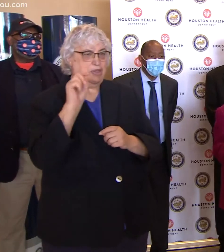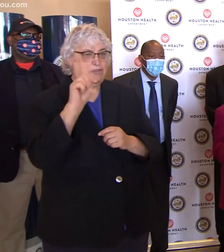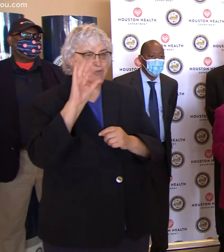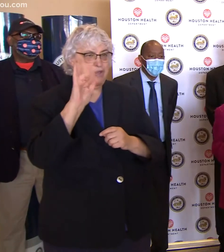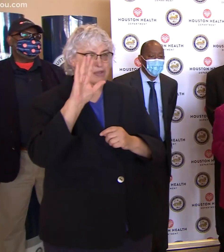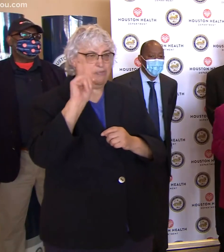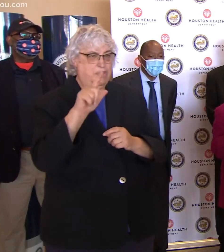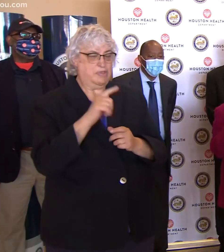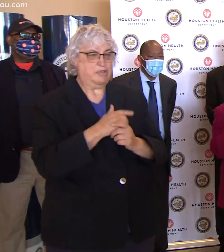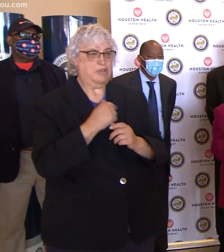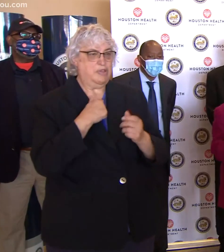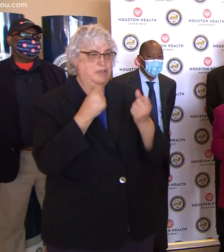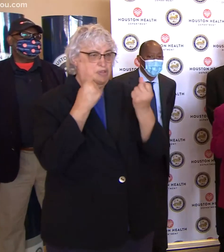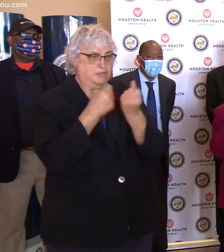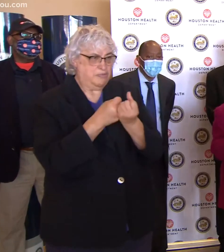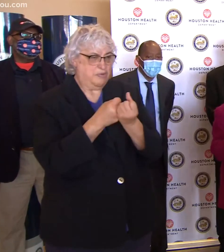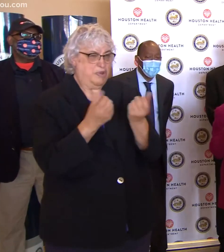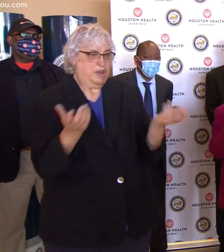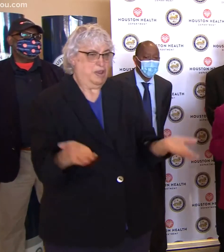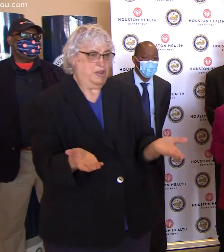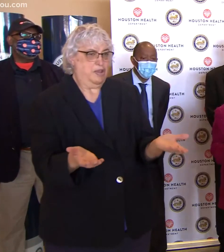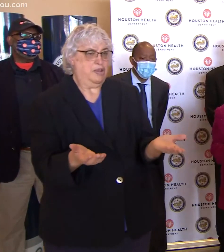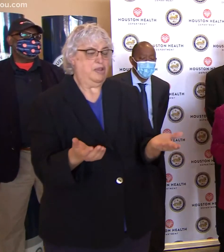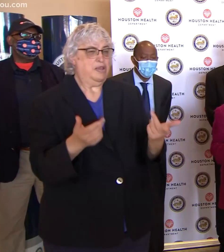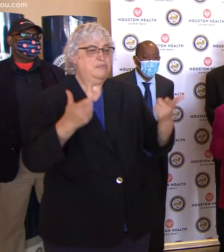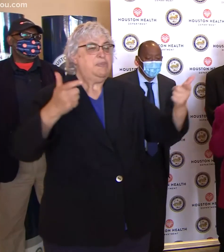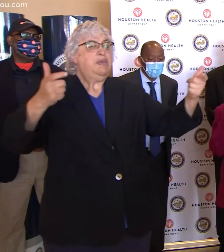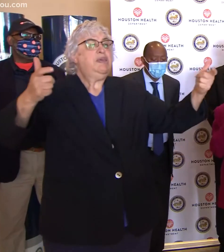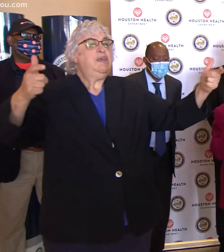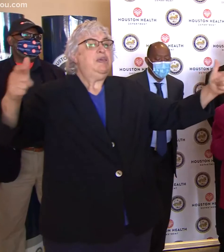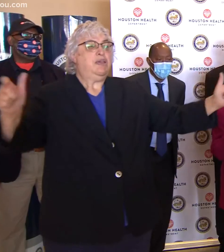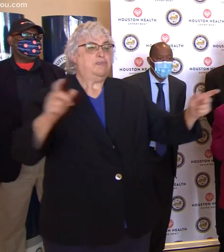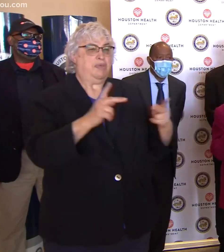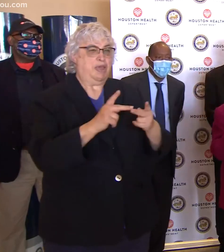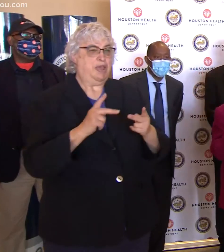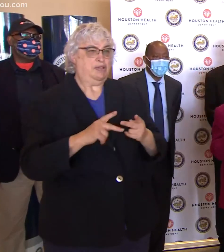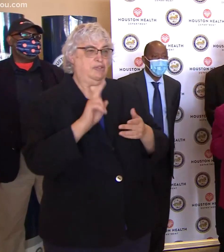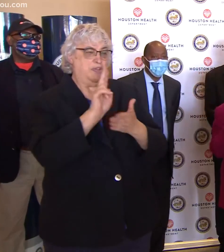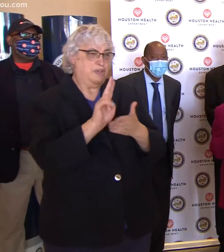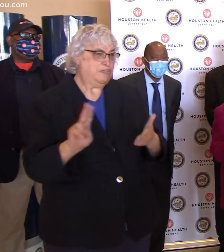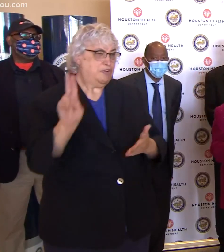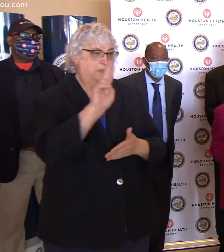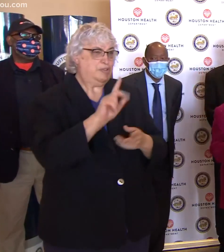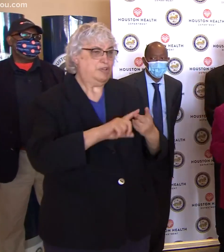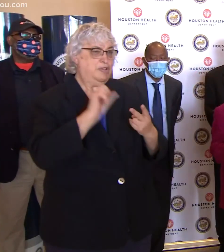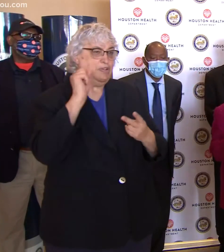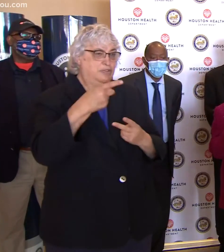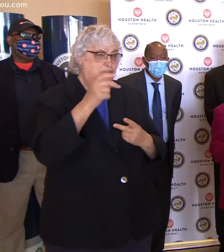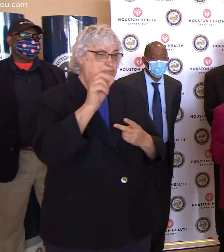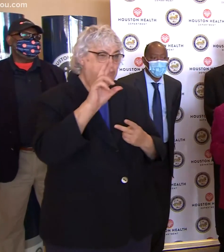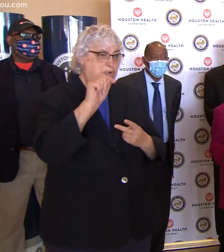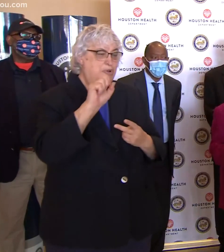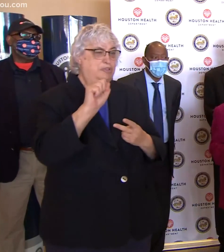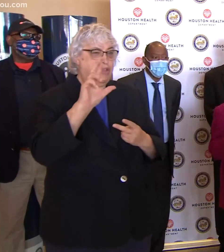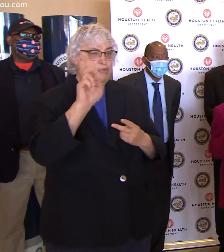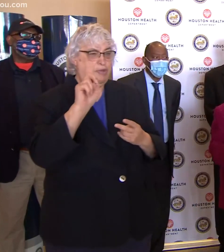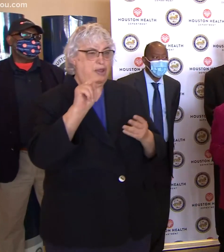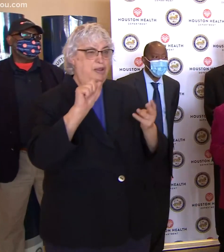supporter of using mass sites, universities, sports arenas,